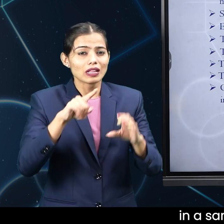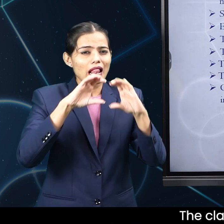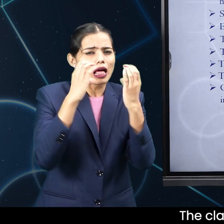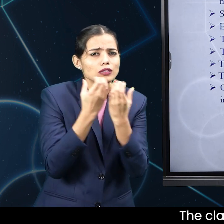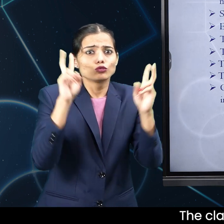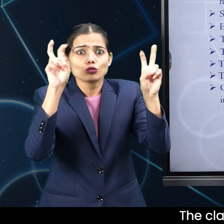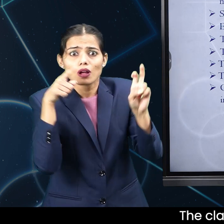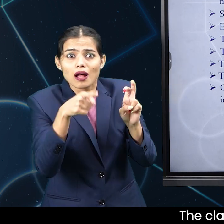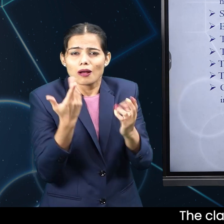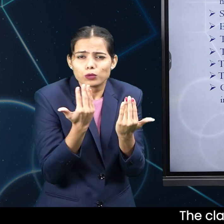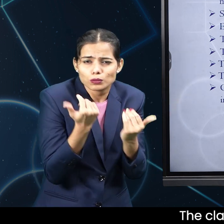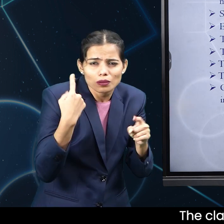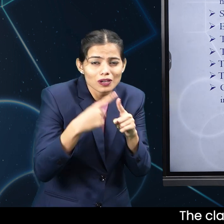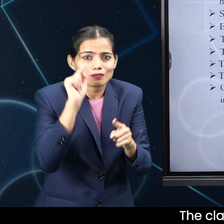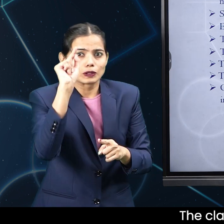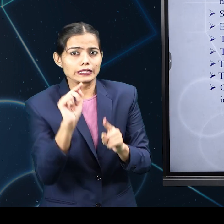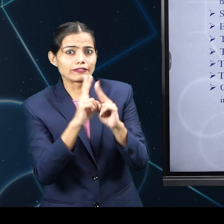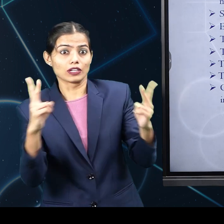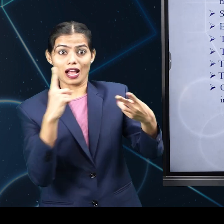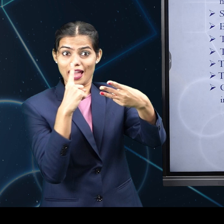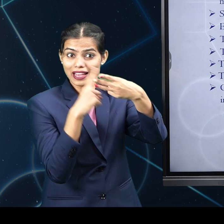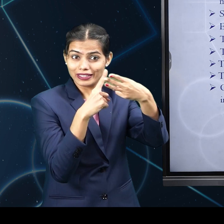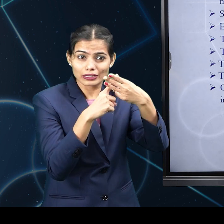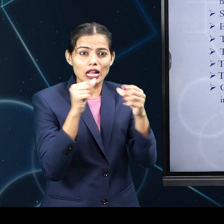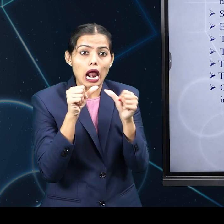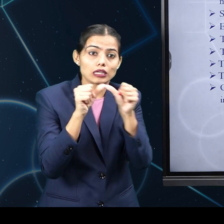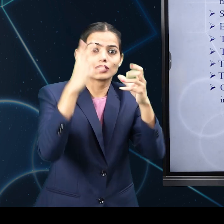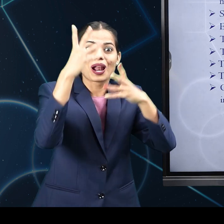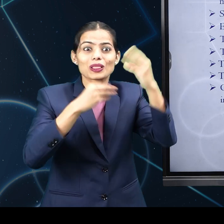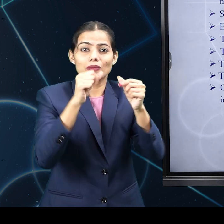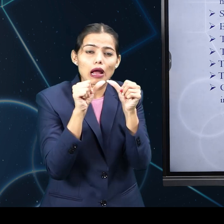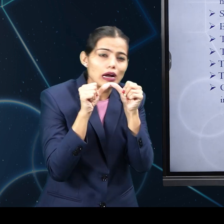The classical probability of an event E is calculated as